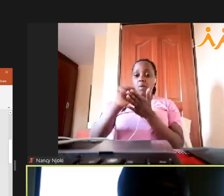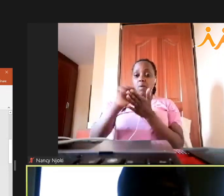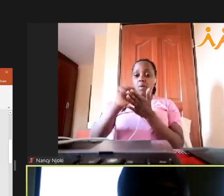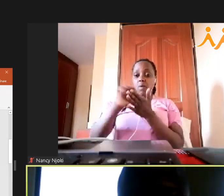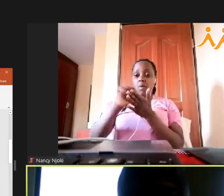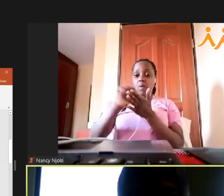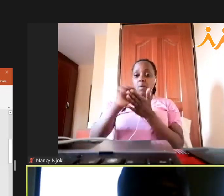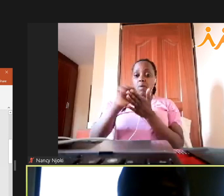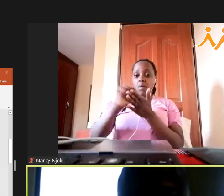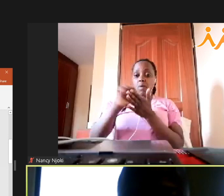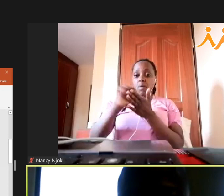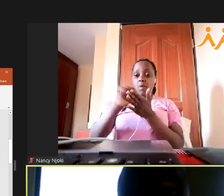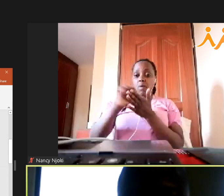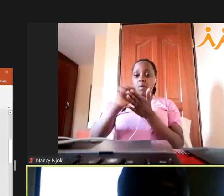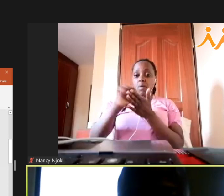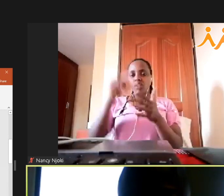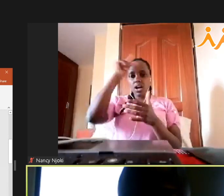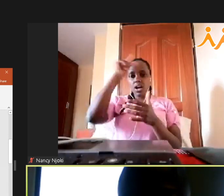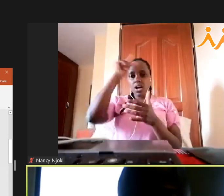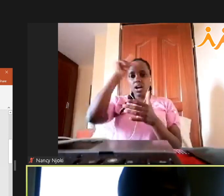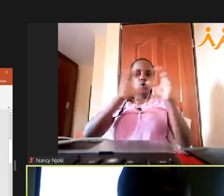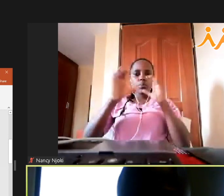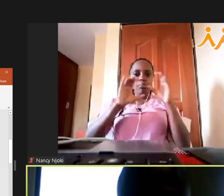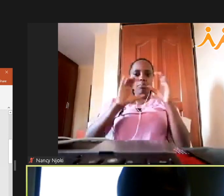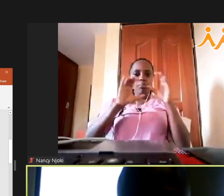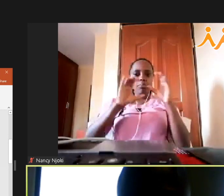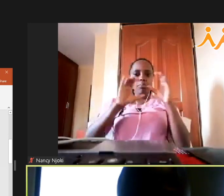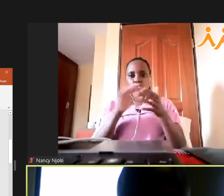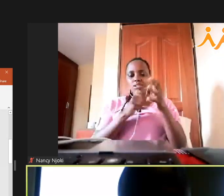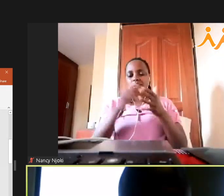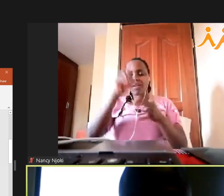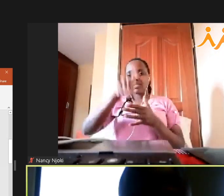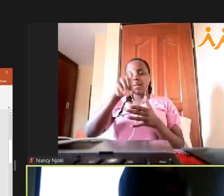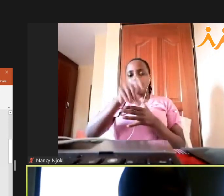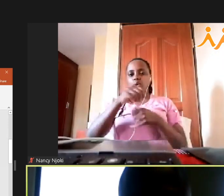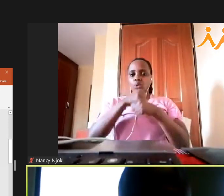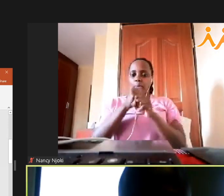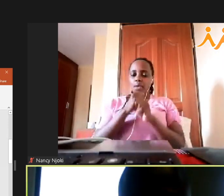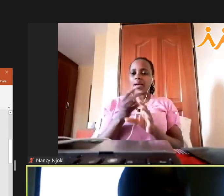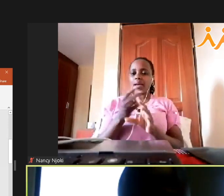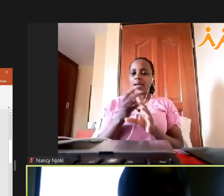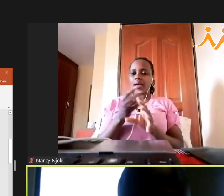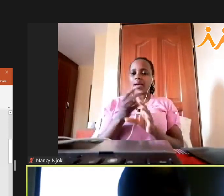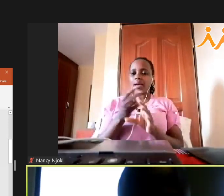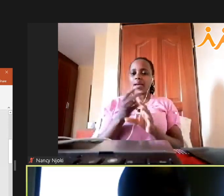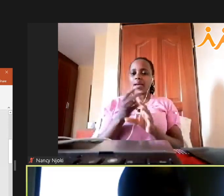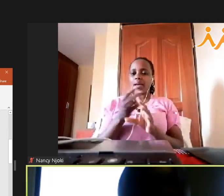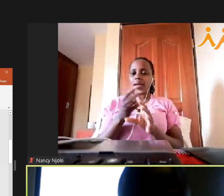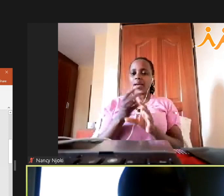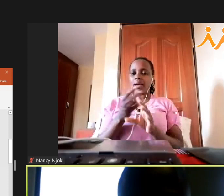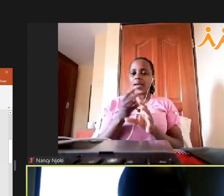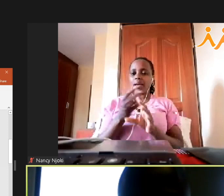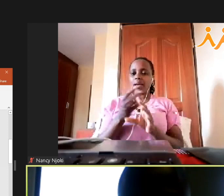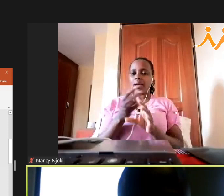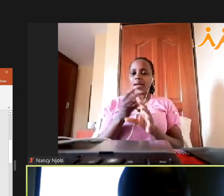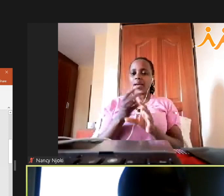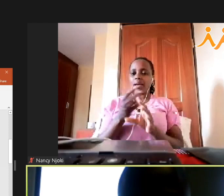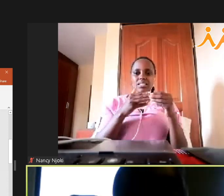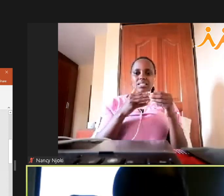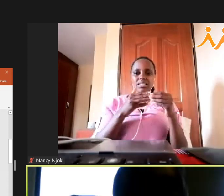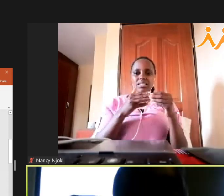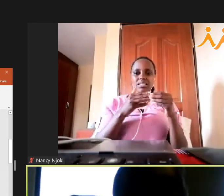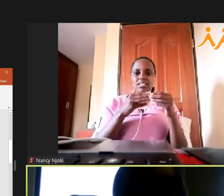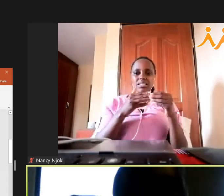to publish in the media or as part of government communication structures, that should be made, rather than resorting